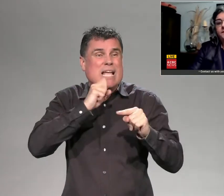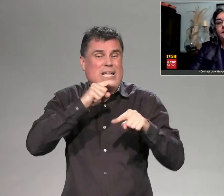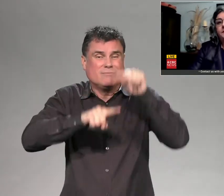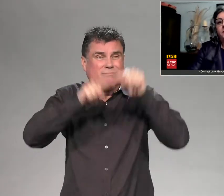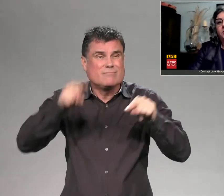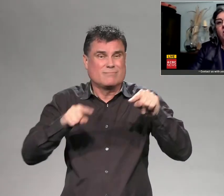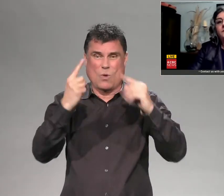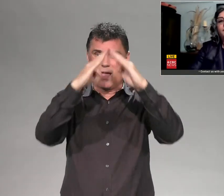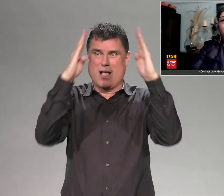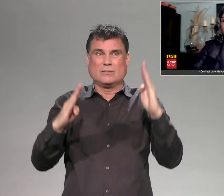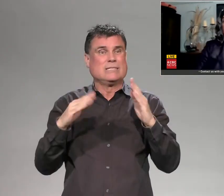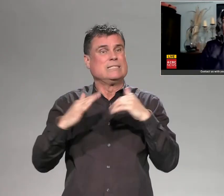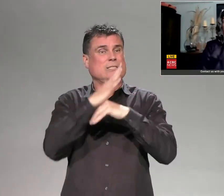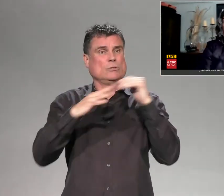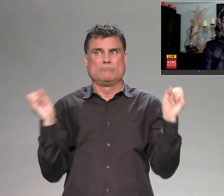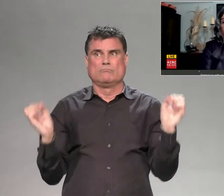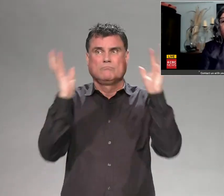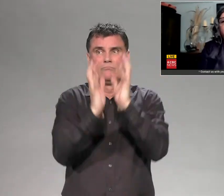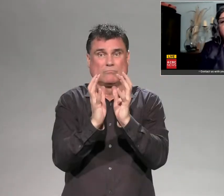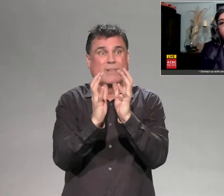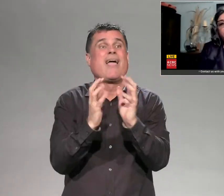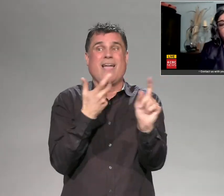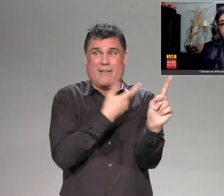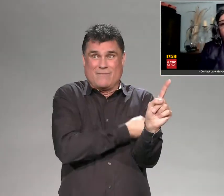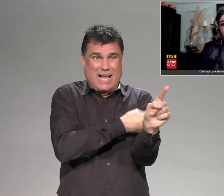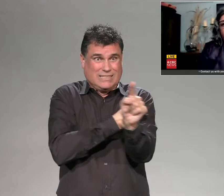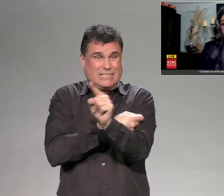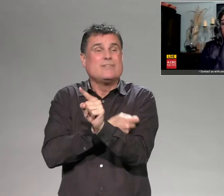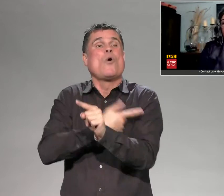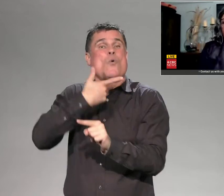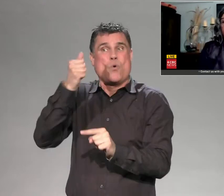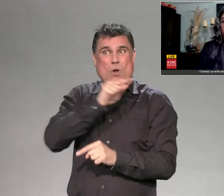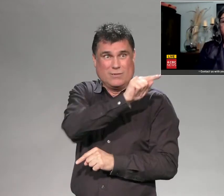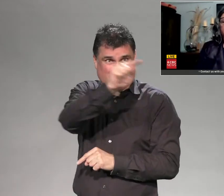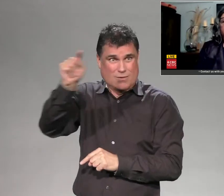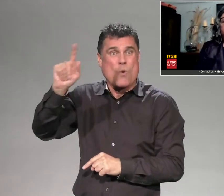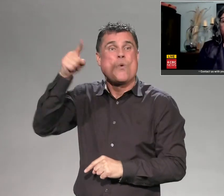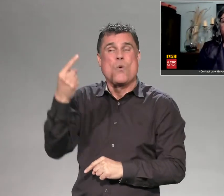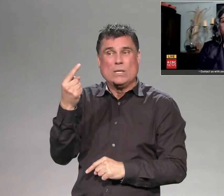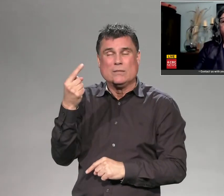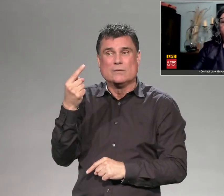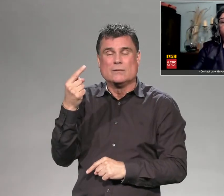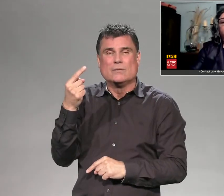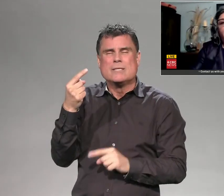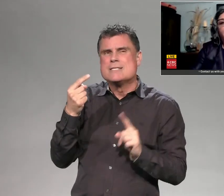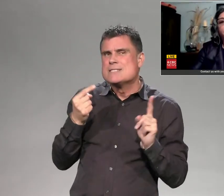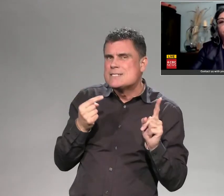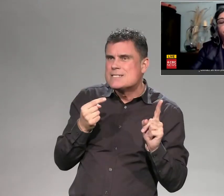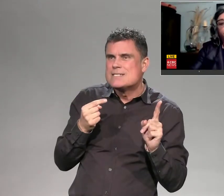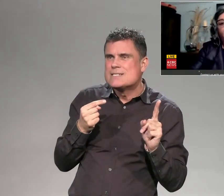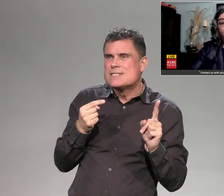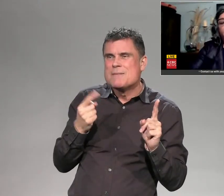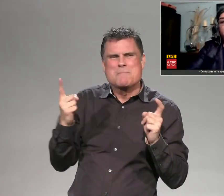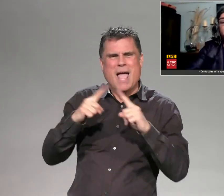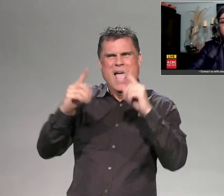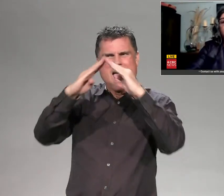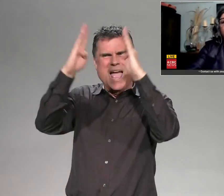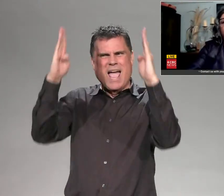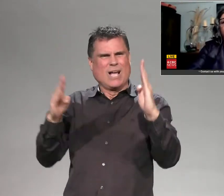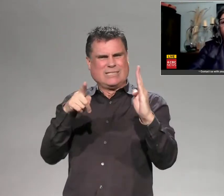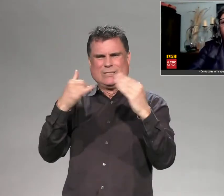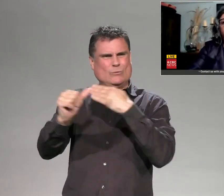in the family are not vaccinated, there continues to be a risk in the household. So we have been able, through